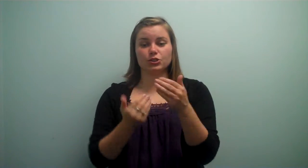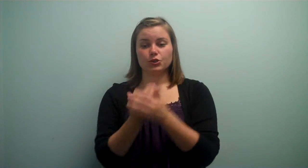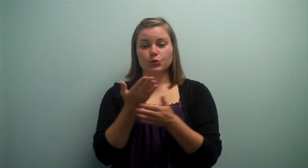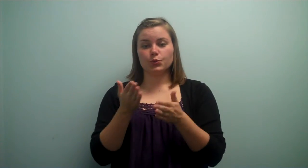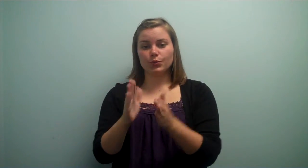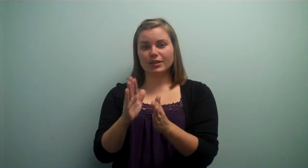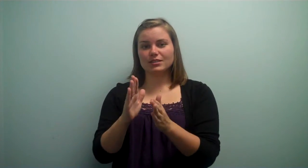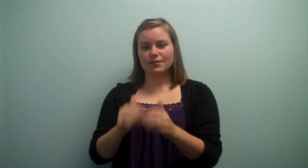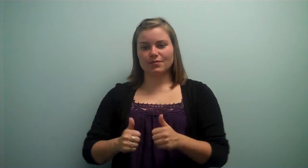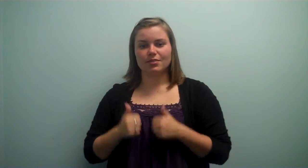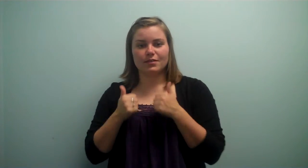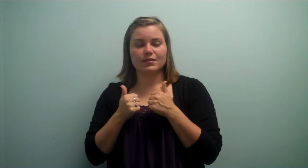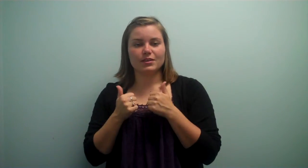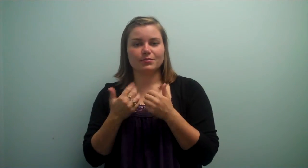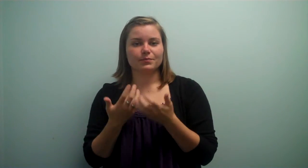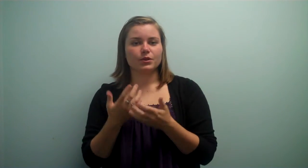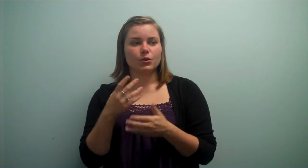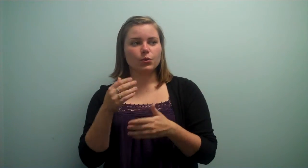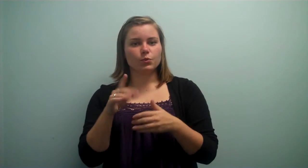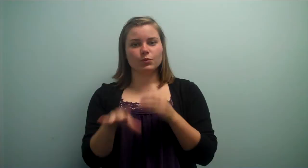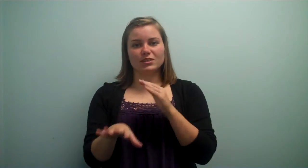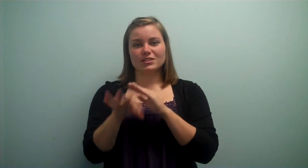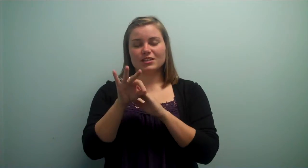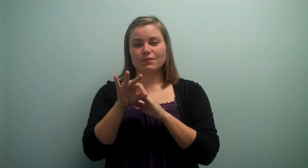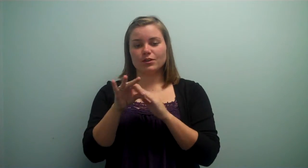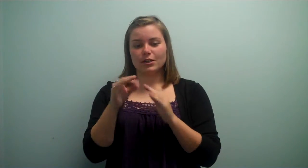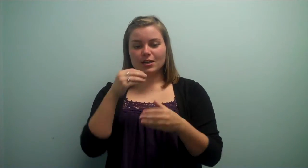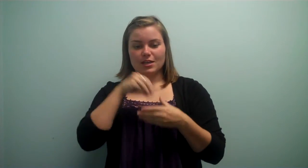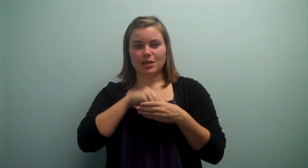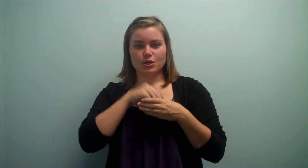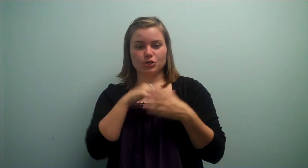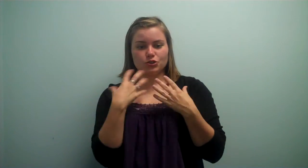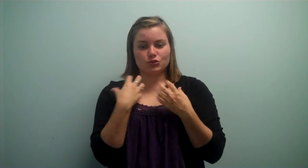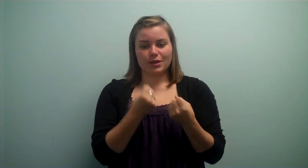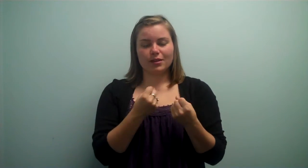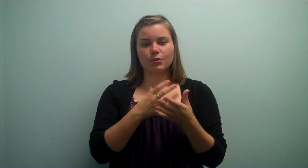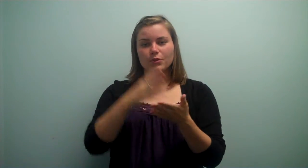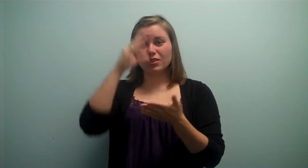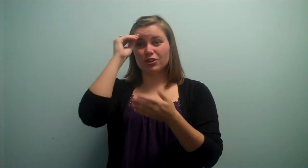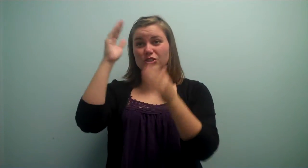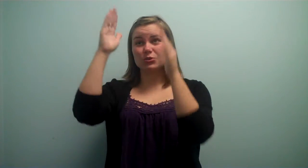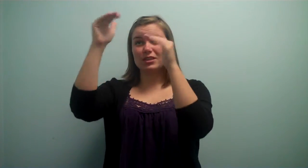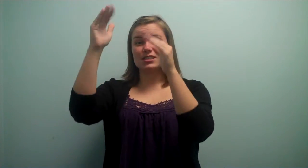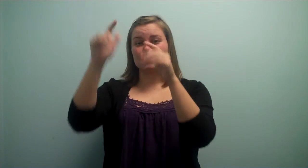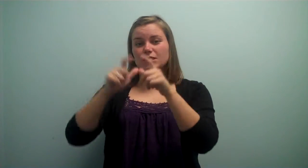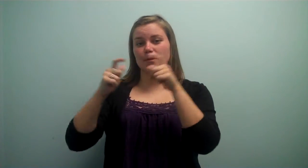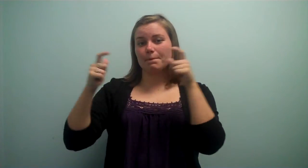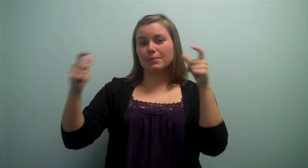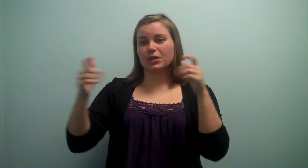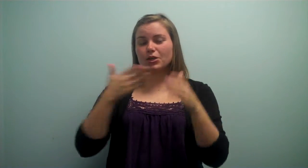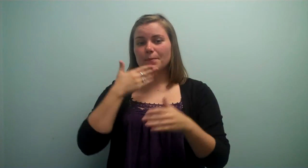We discover inner strength and abilities. We learn to expect bigger and better things from